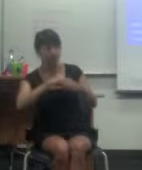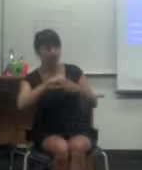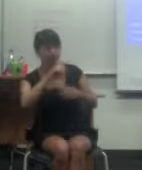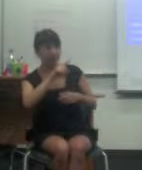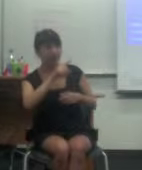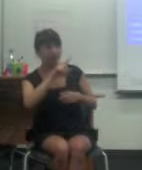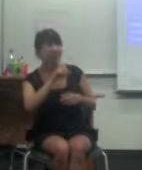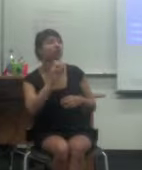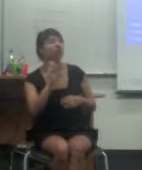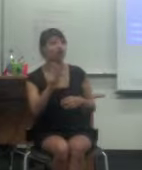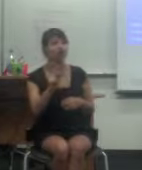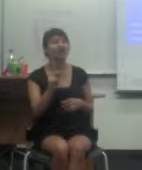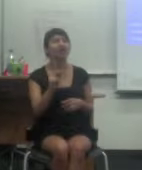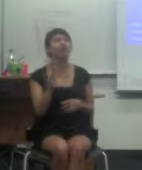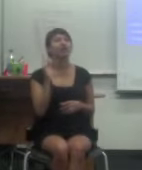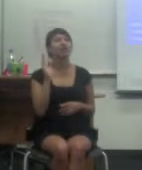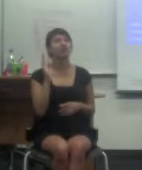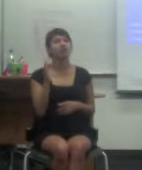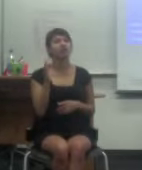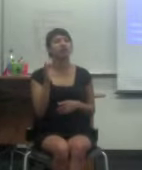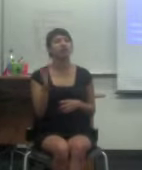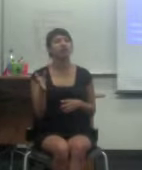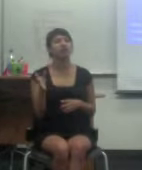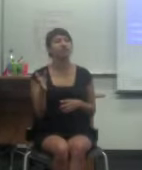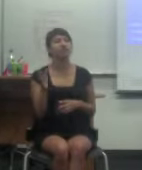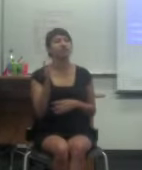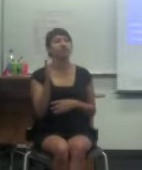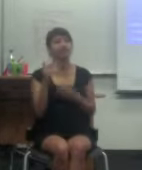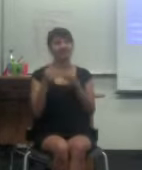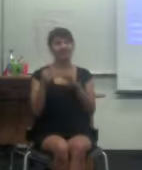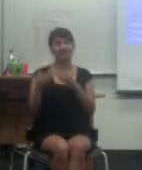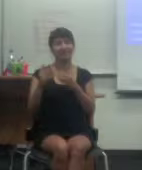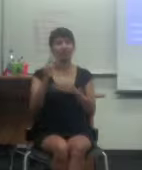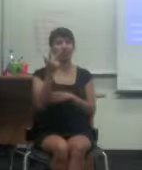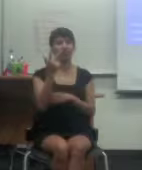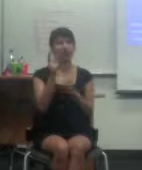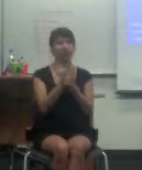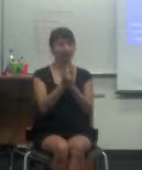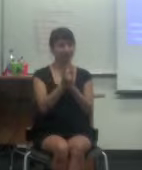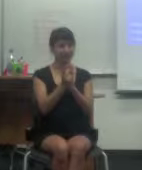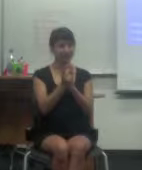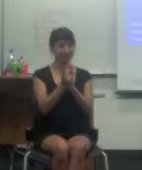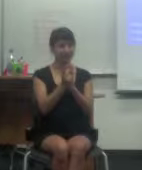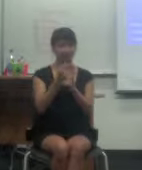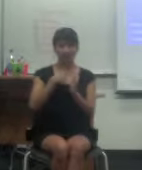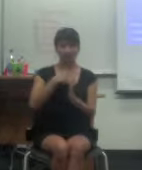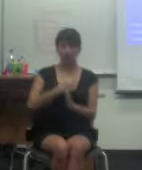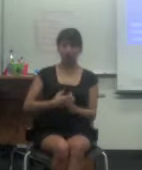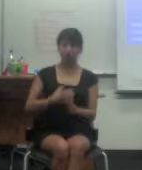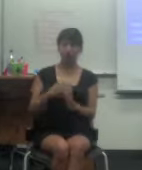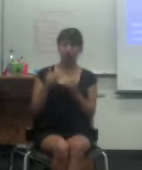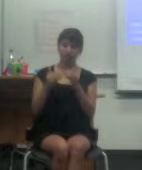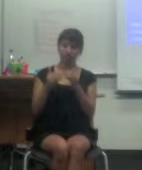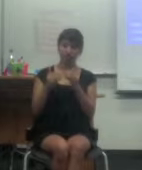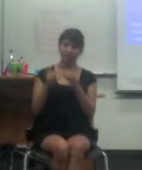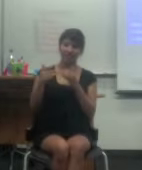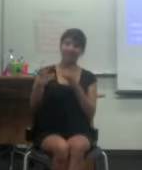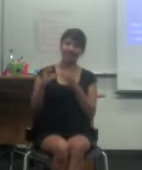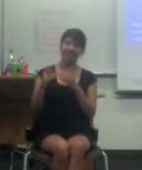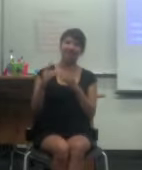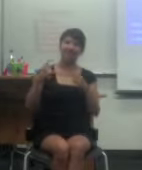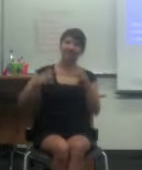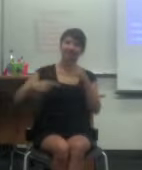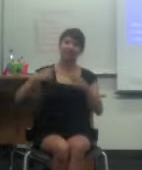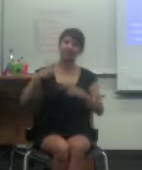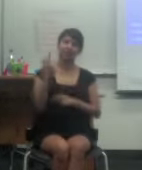let's do it by 3. Okay. So you wish to extend by 3 minutes? I wish to extend the debate by 3 minutes. Yes. All